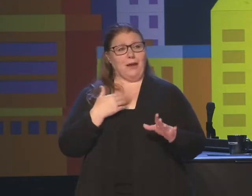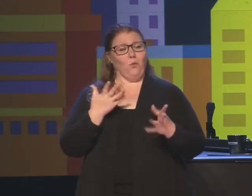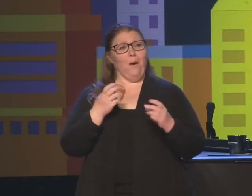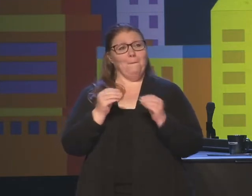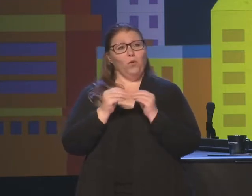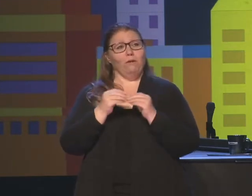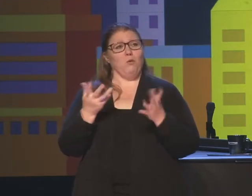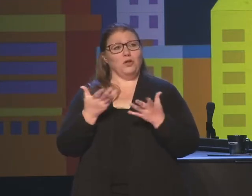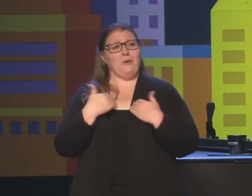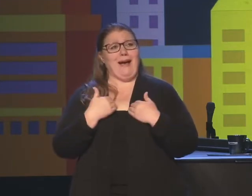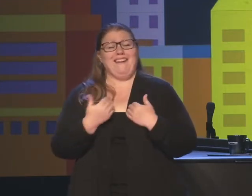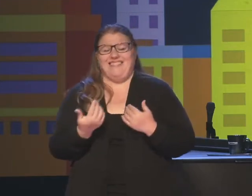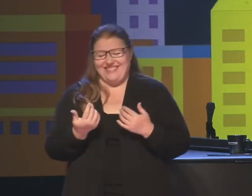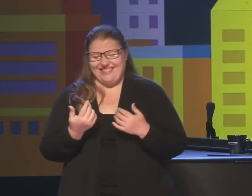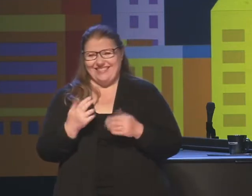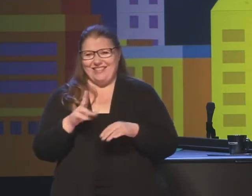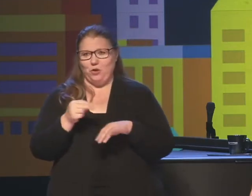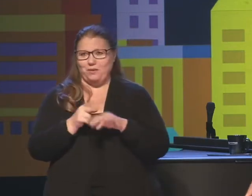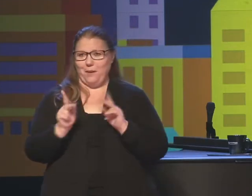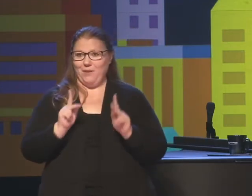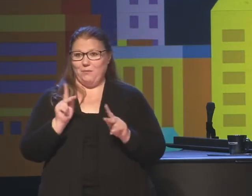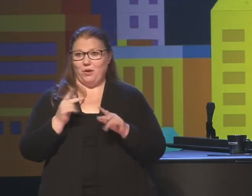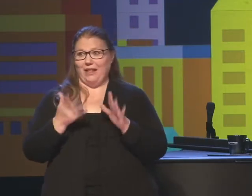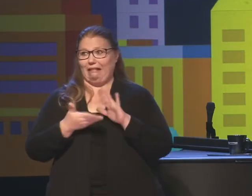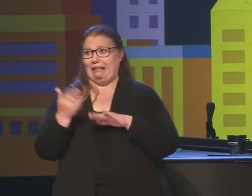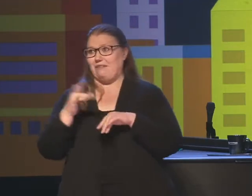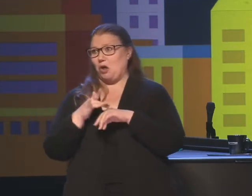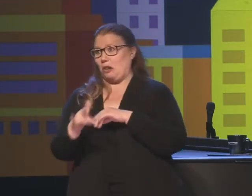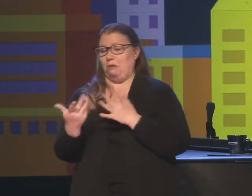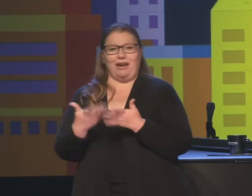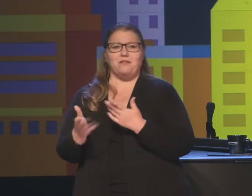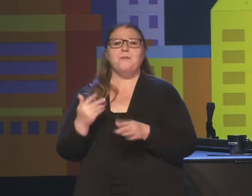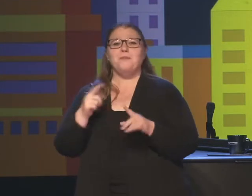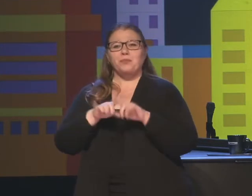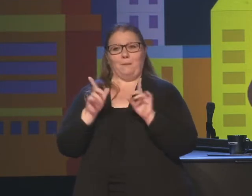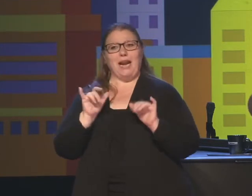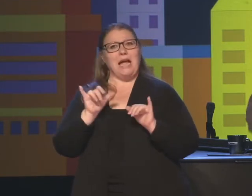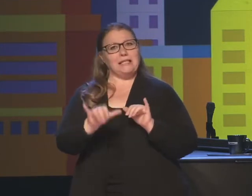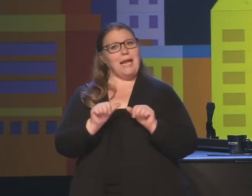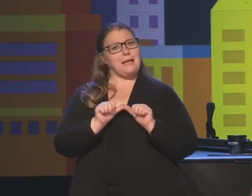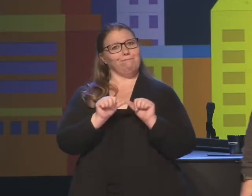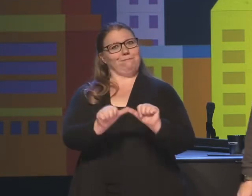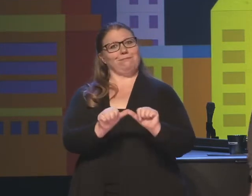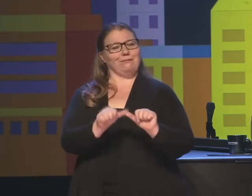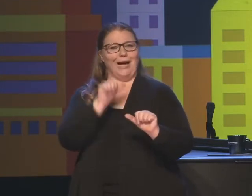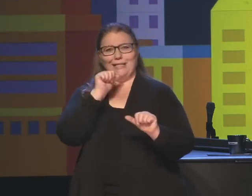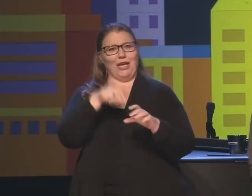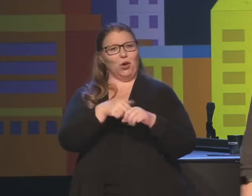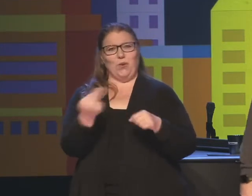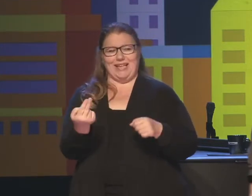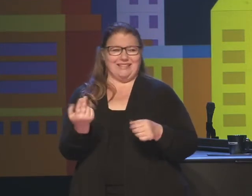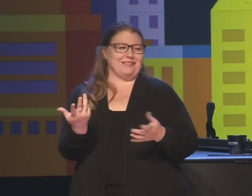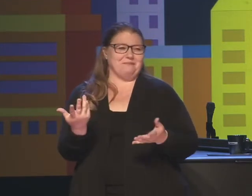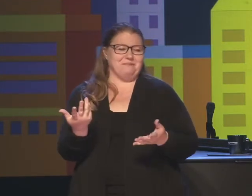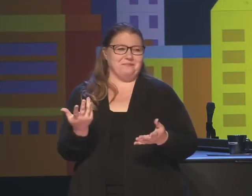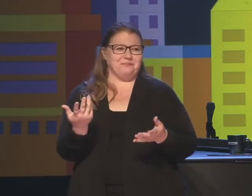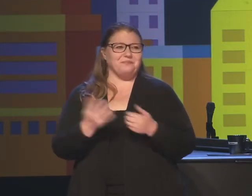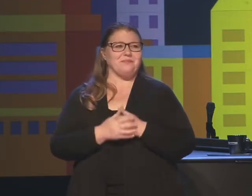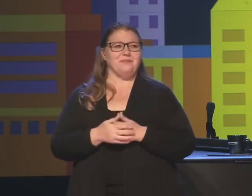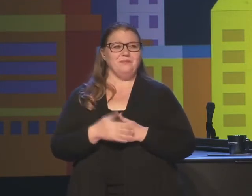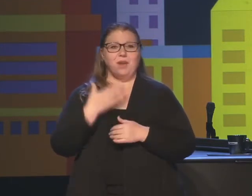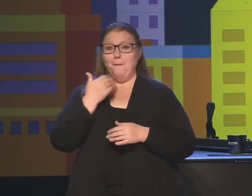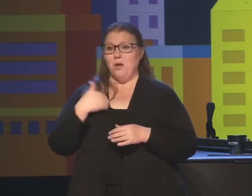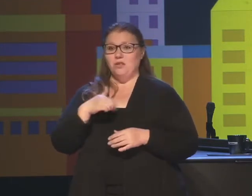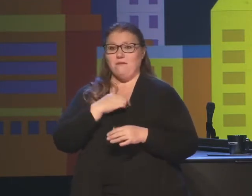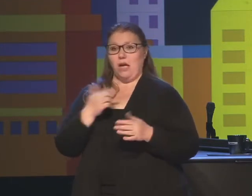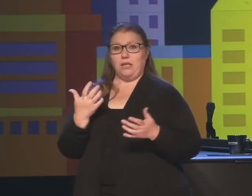don't know. Usually people are, you know, even early or whatever. But I stayed through. I stuck it out. I didn't quit, right? I didn't quit. Most of us